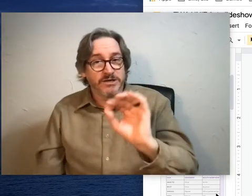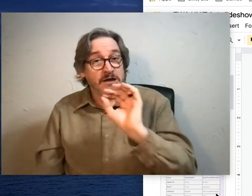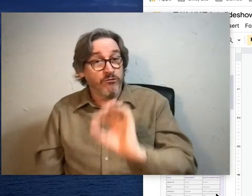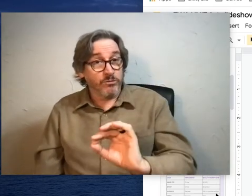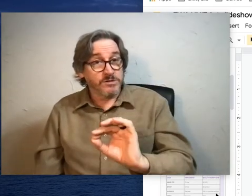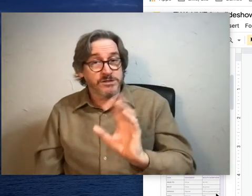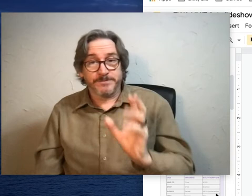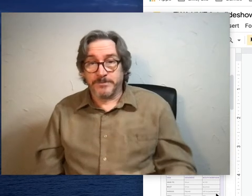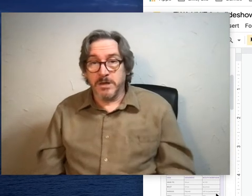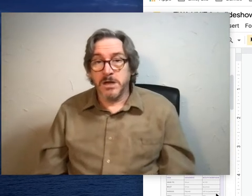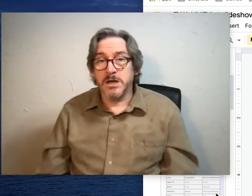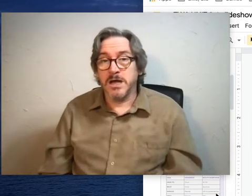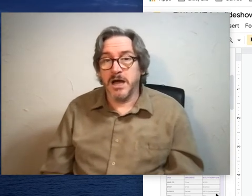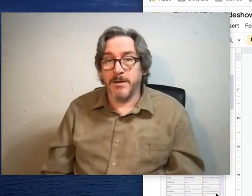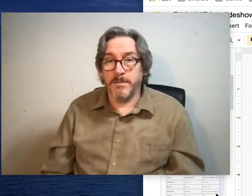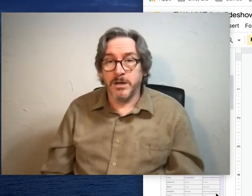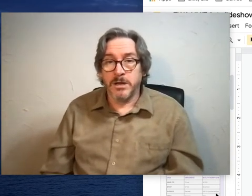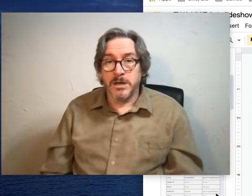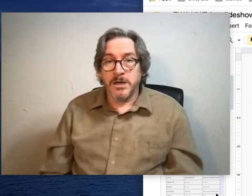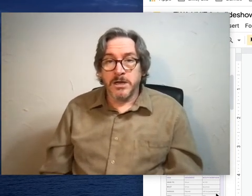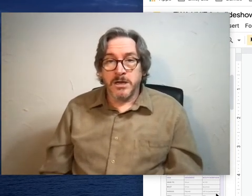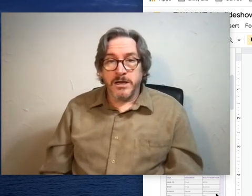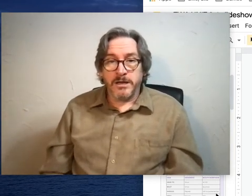the put down roots.